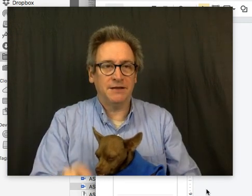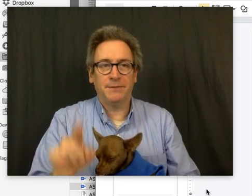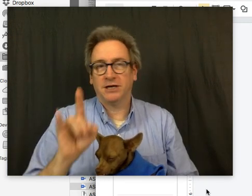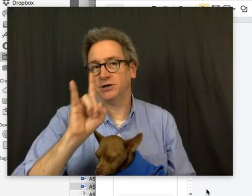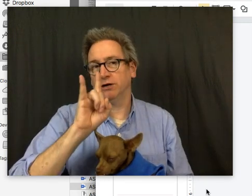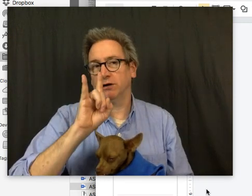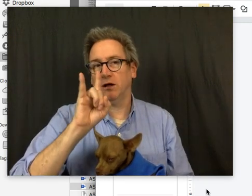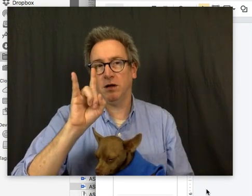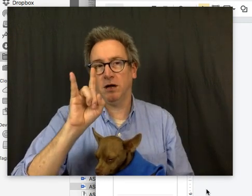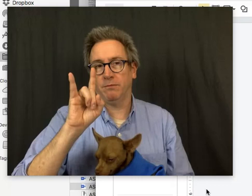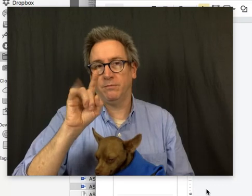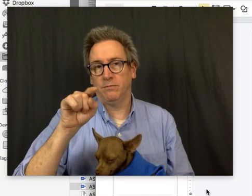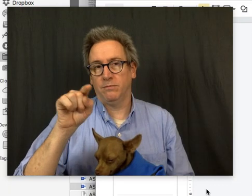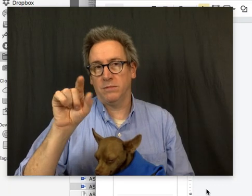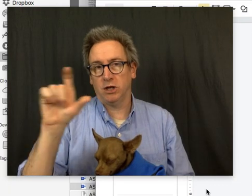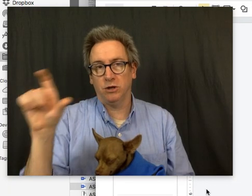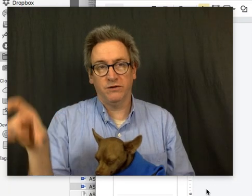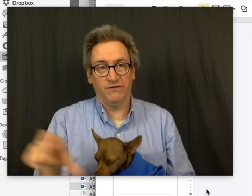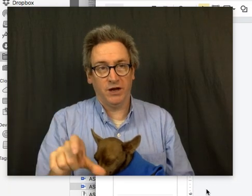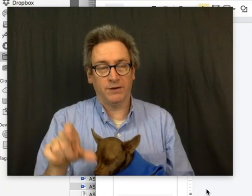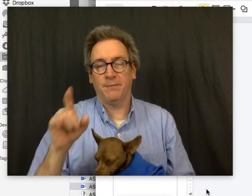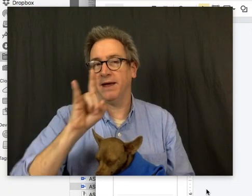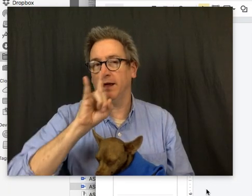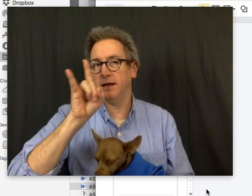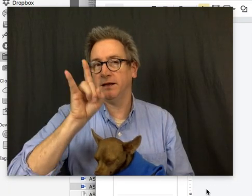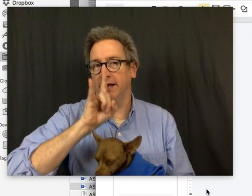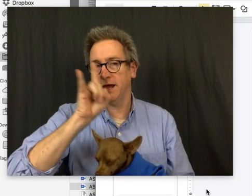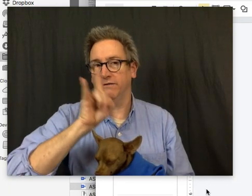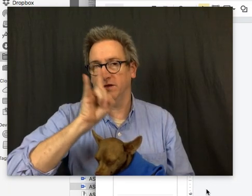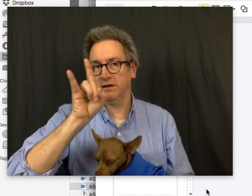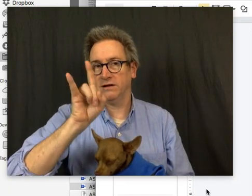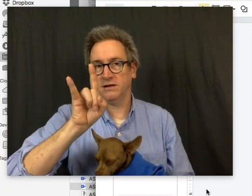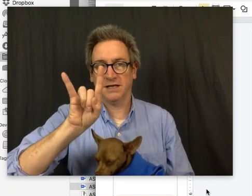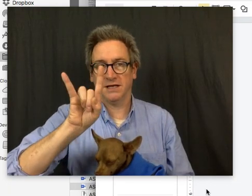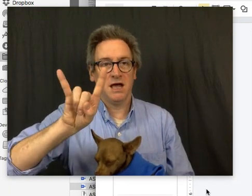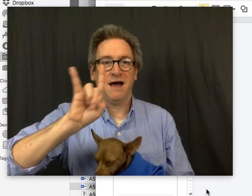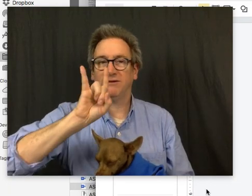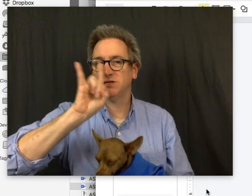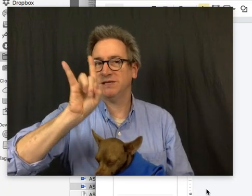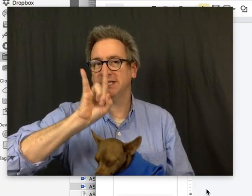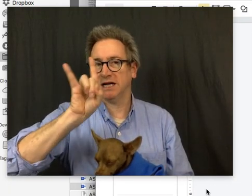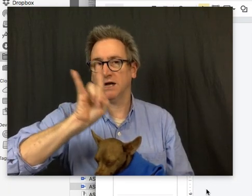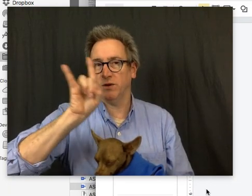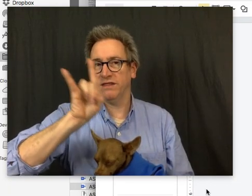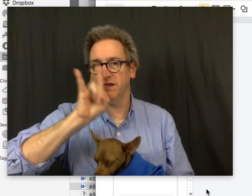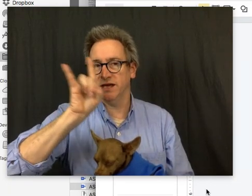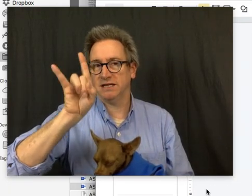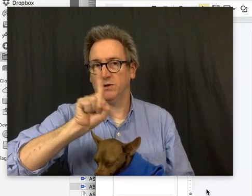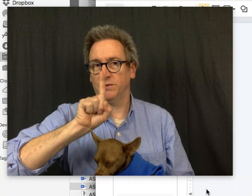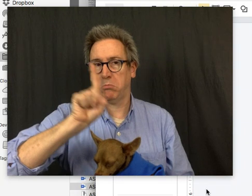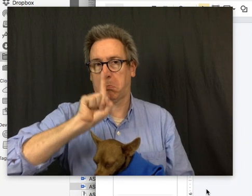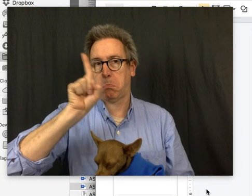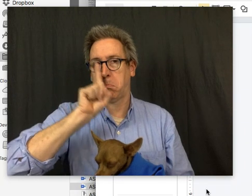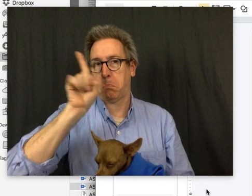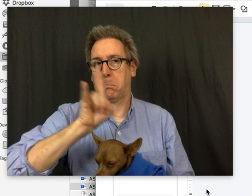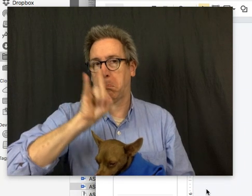see in the picture here. I'll include the video at the end of this thing. I've also seen stuck up with this, with